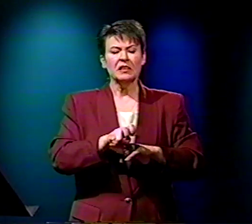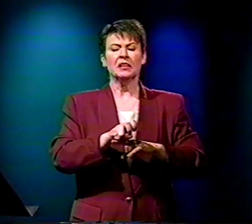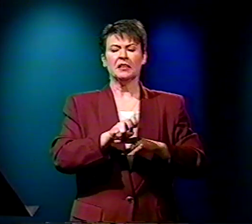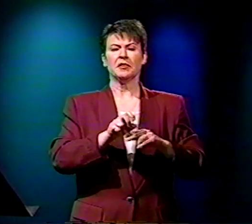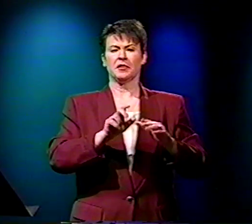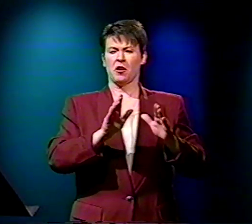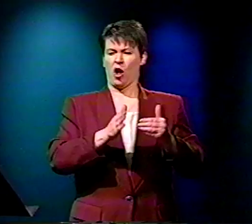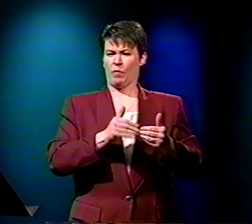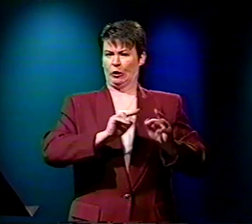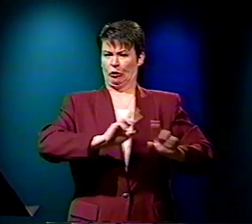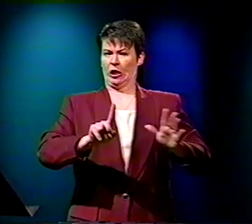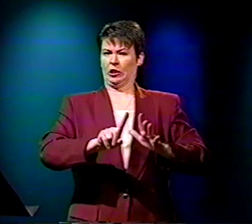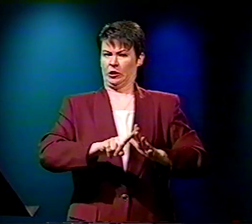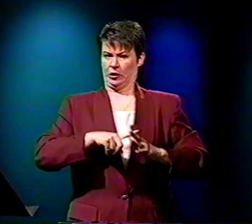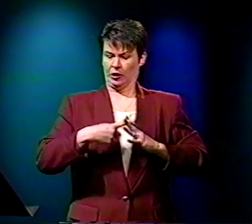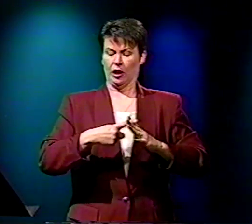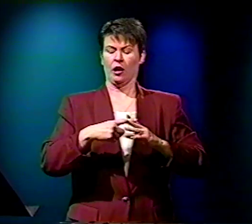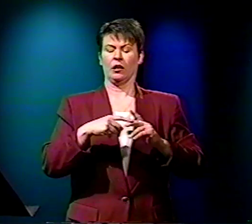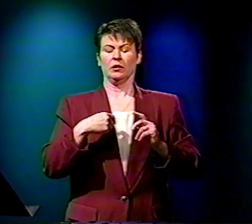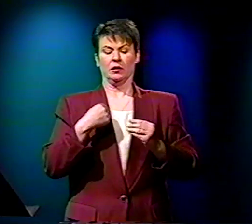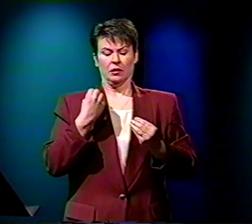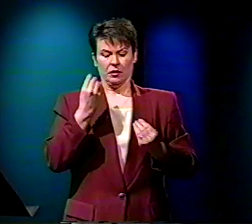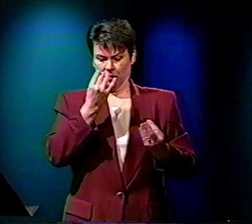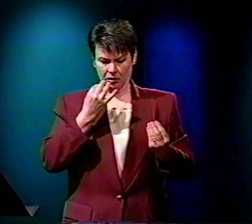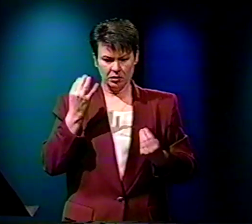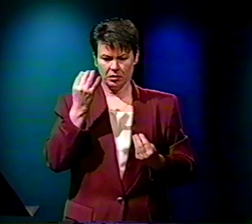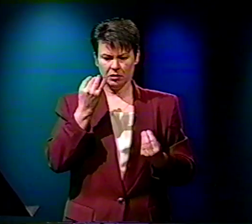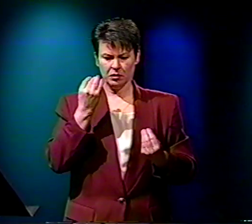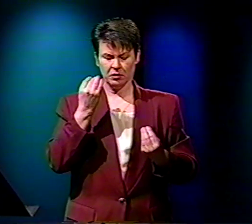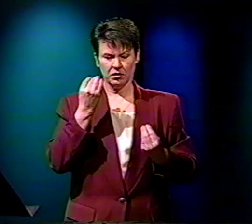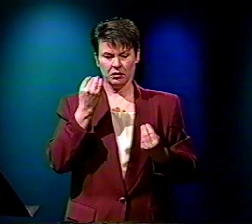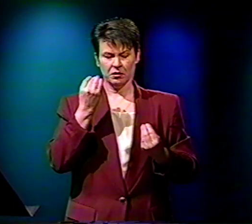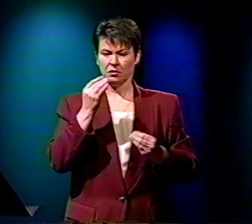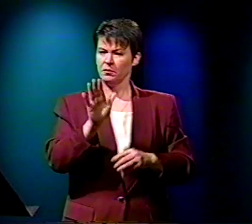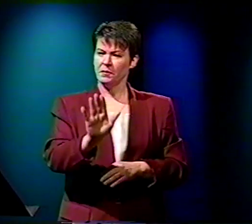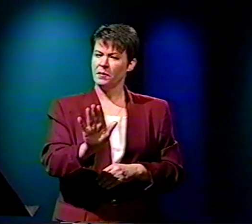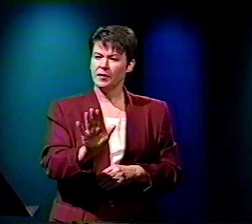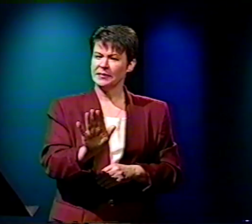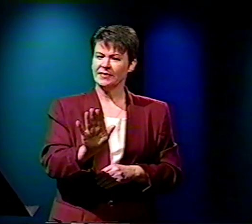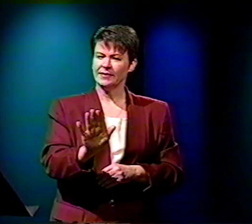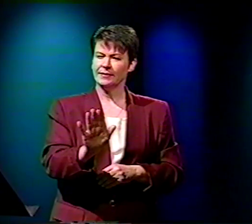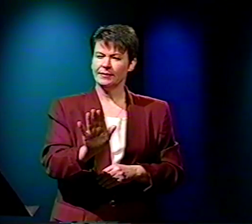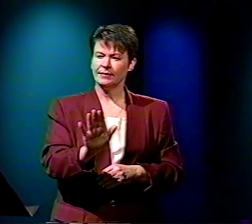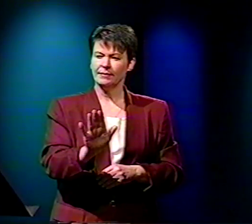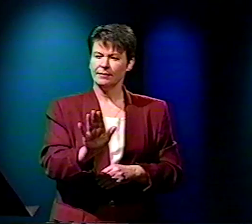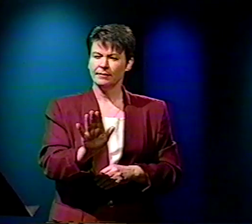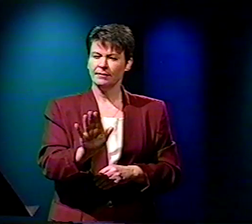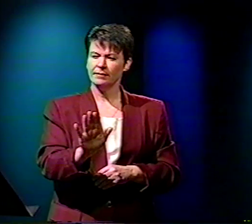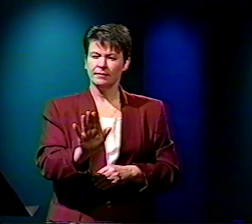"Well, okay. And we were just about ready to start, but I had given this more thought, and I thought,